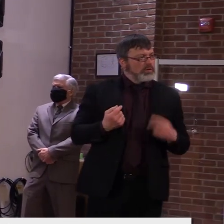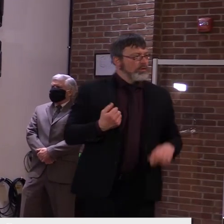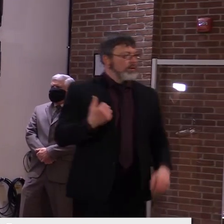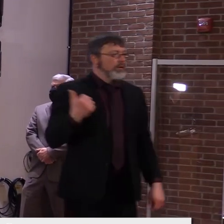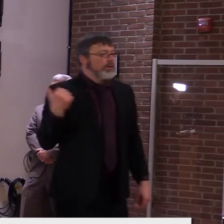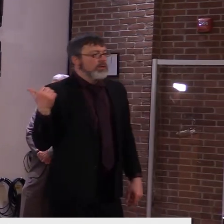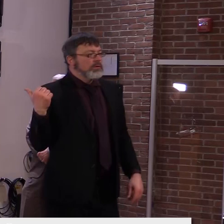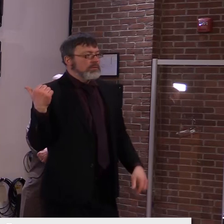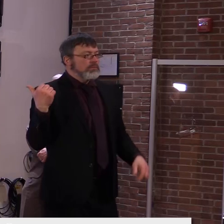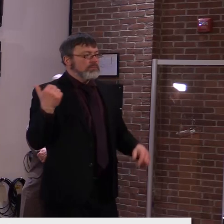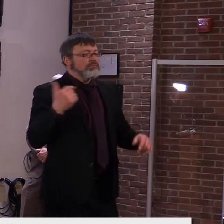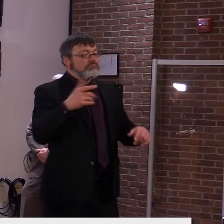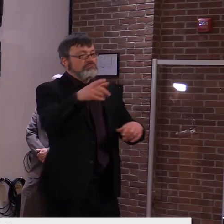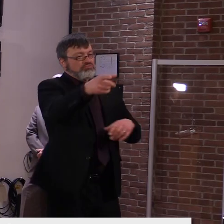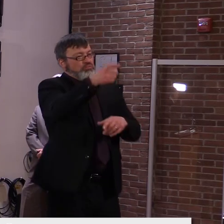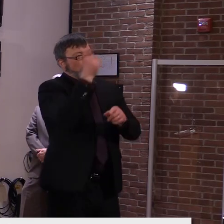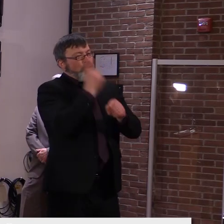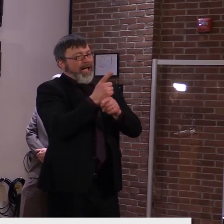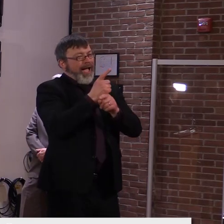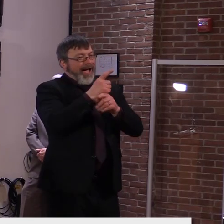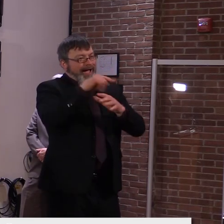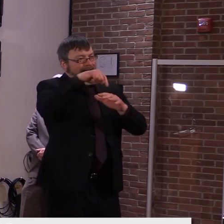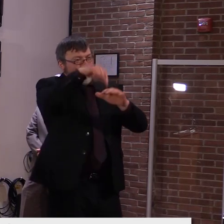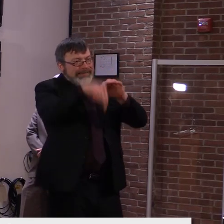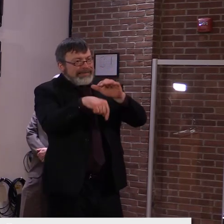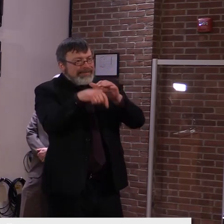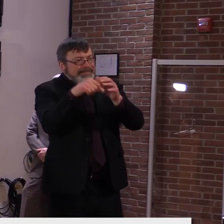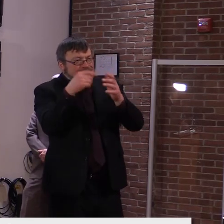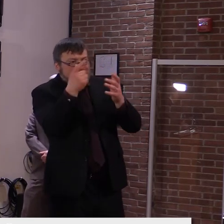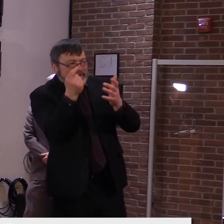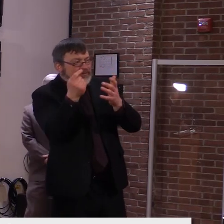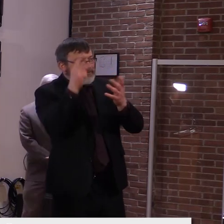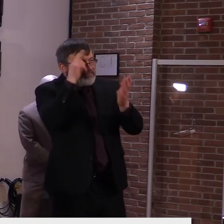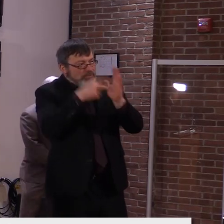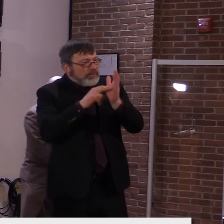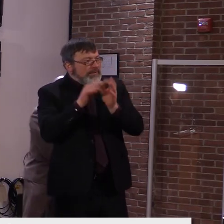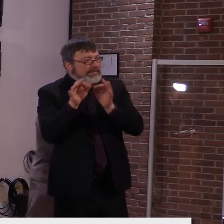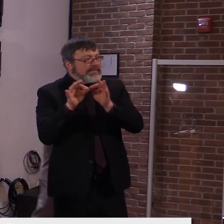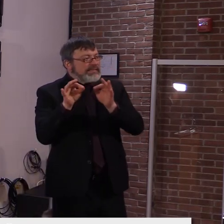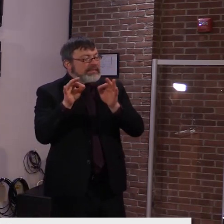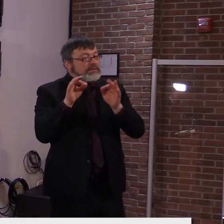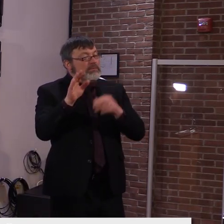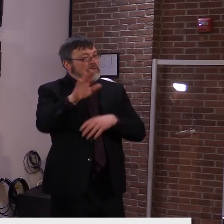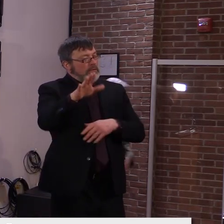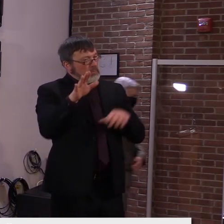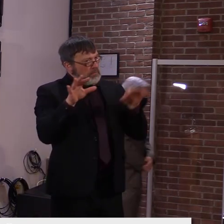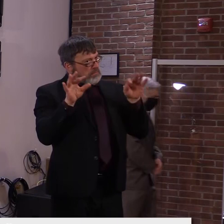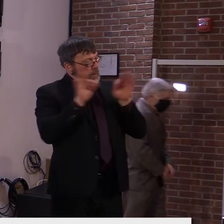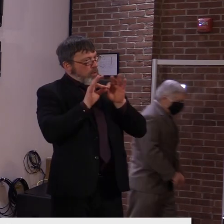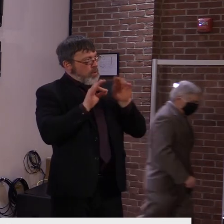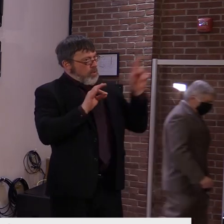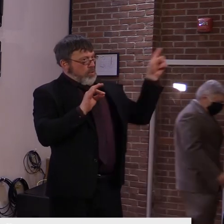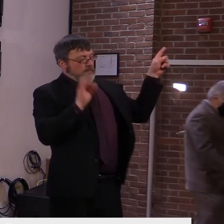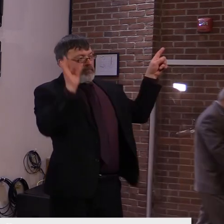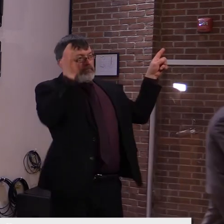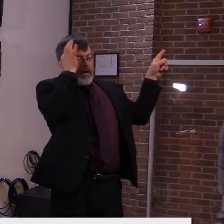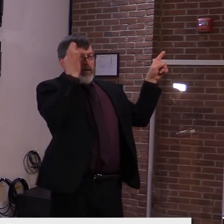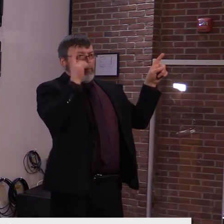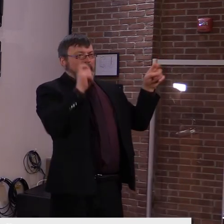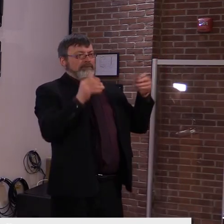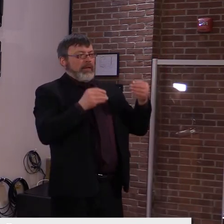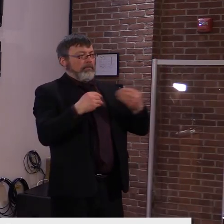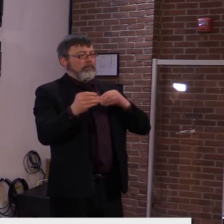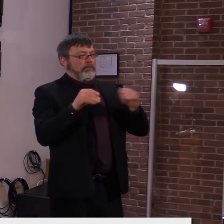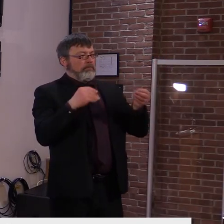delegation, flexibility is key. And we'll see whether those details will allow us to